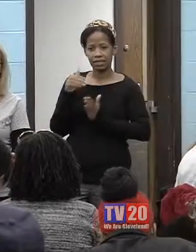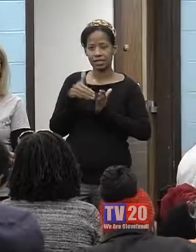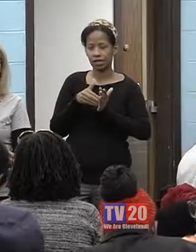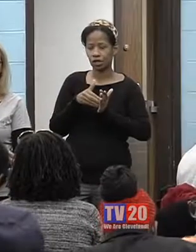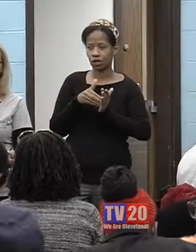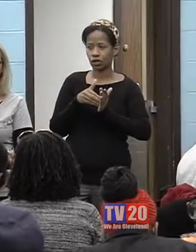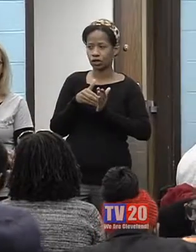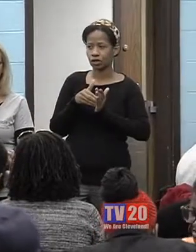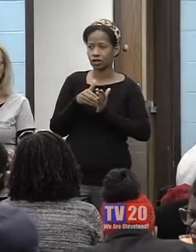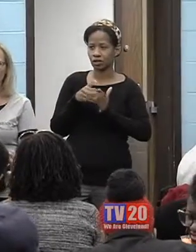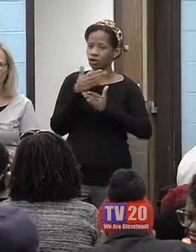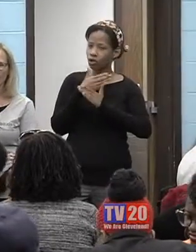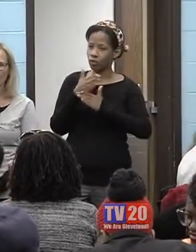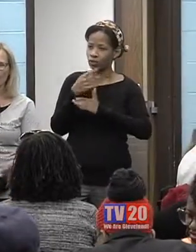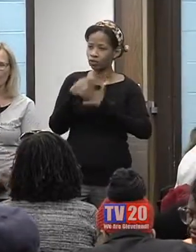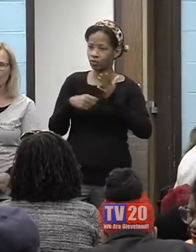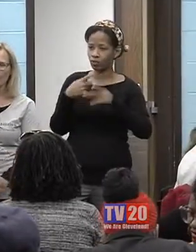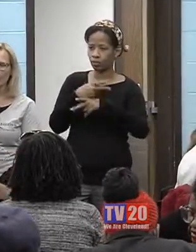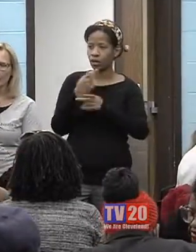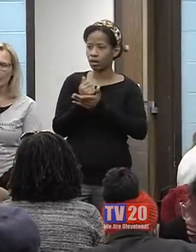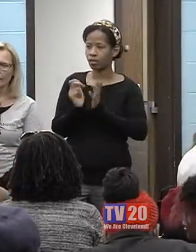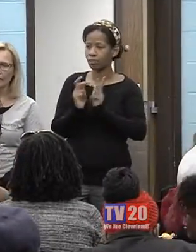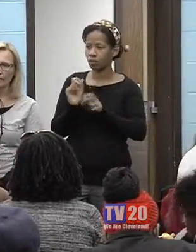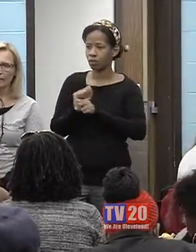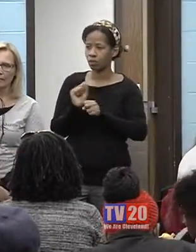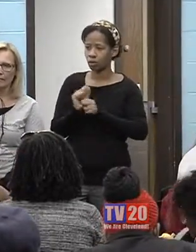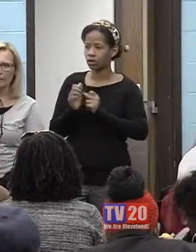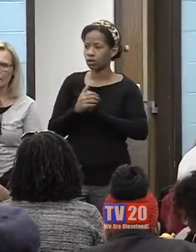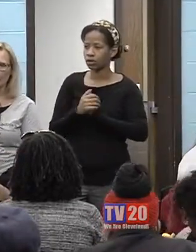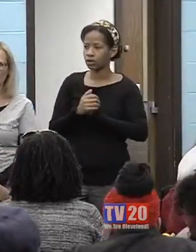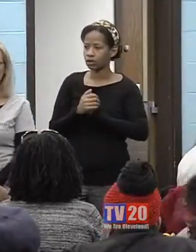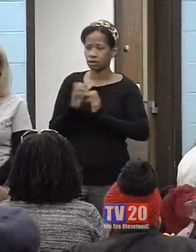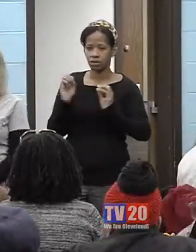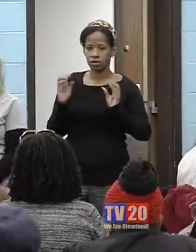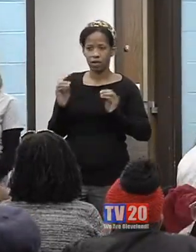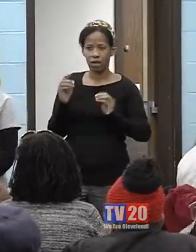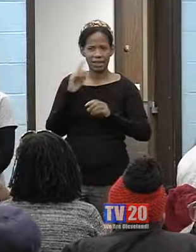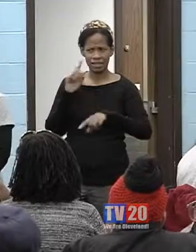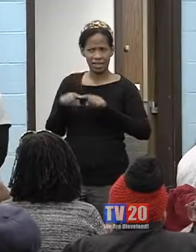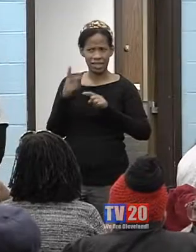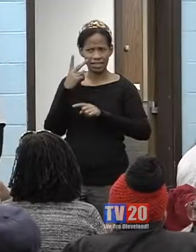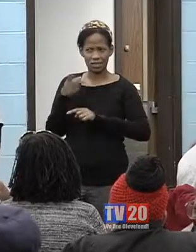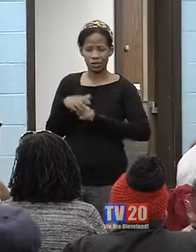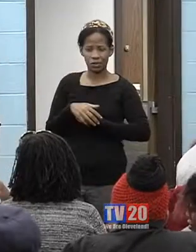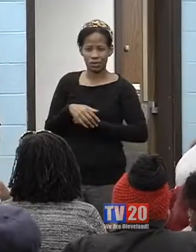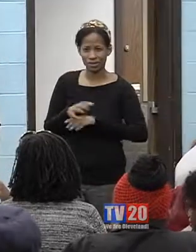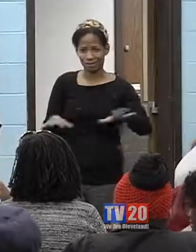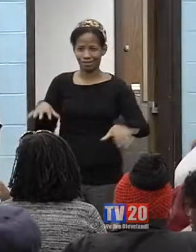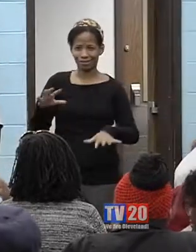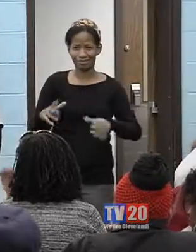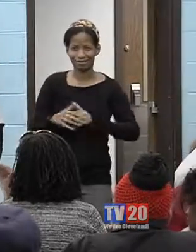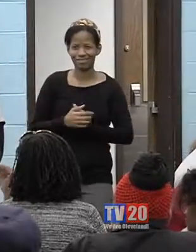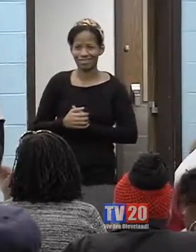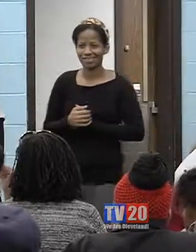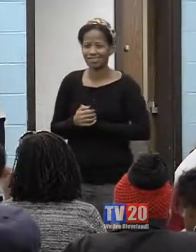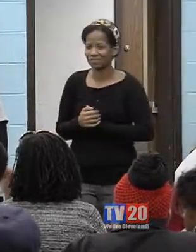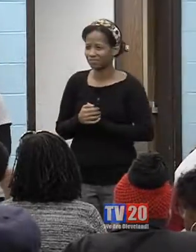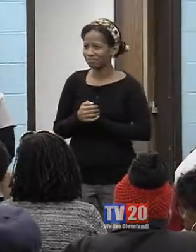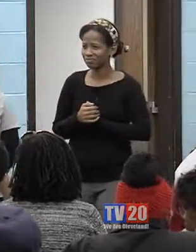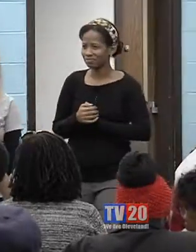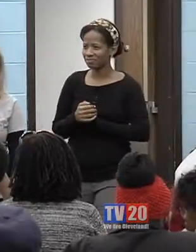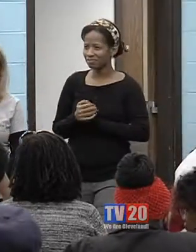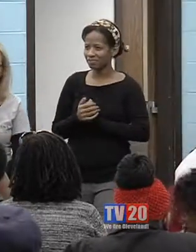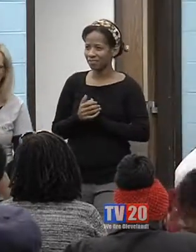offer a range of different products to help people wherever they're at. So we've got 3 different types of magnifiers price-wise that will